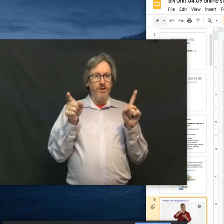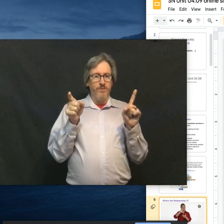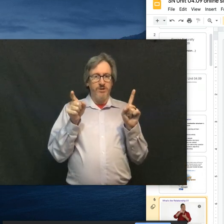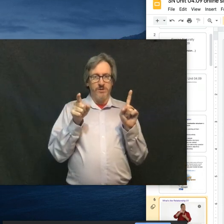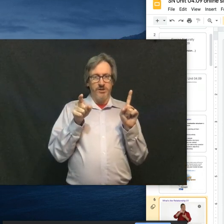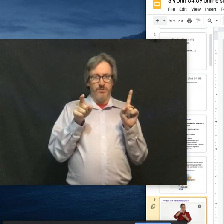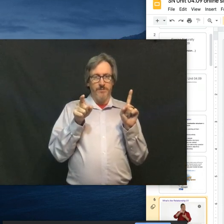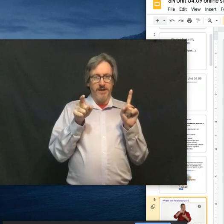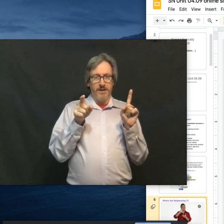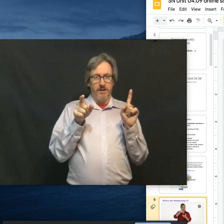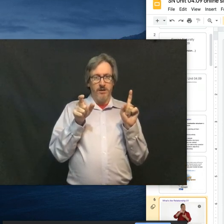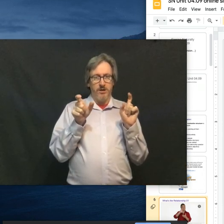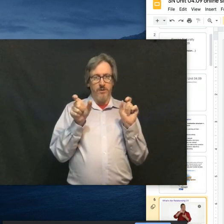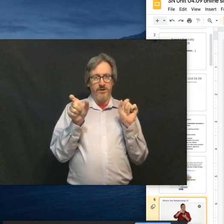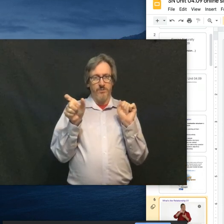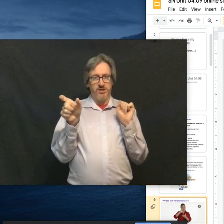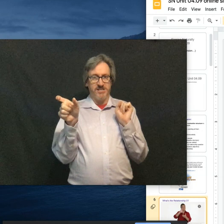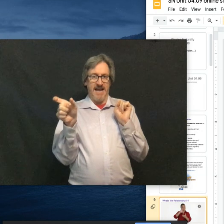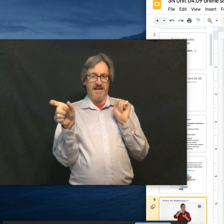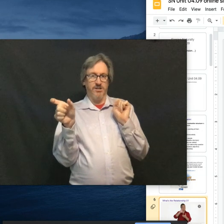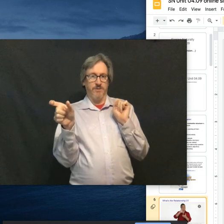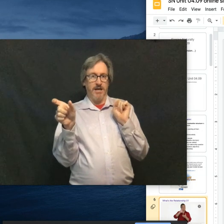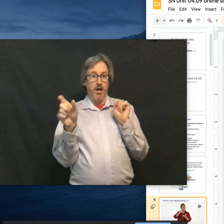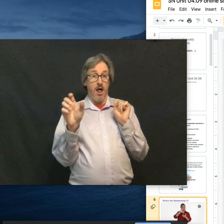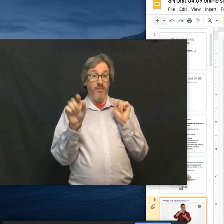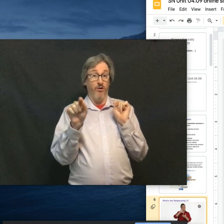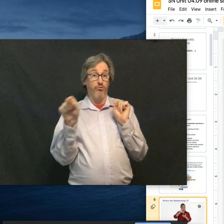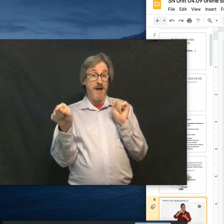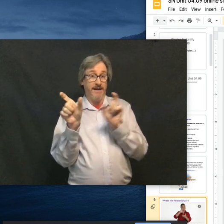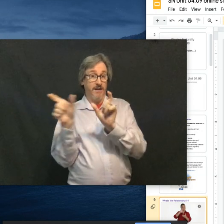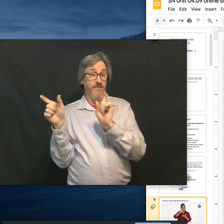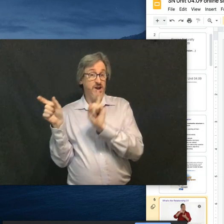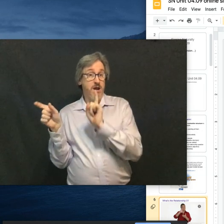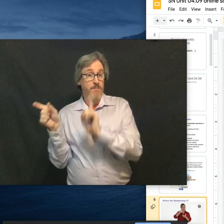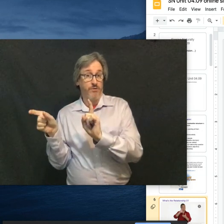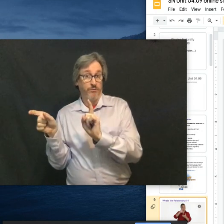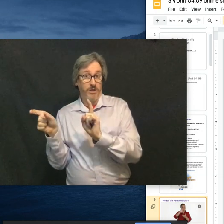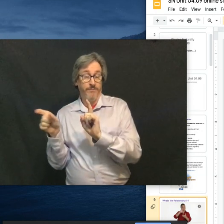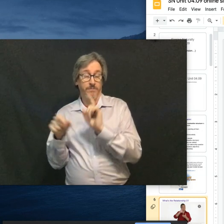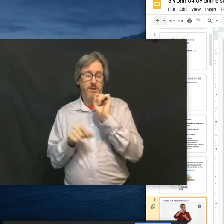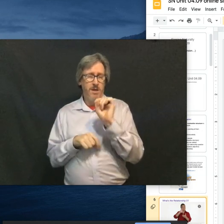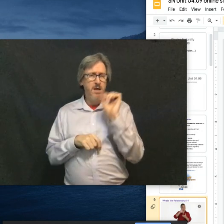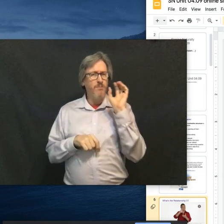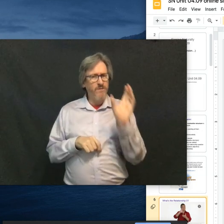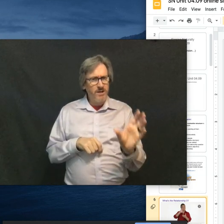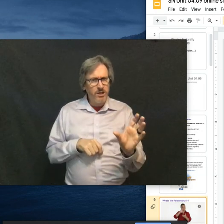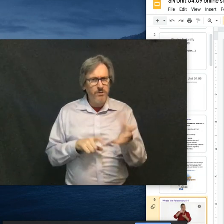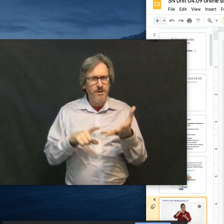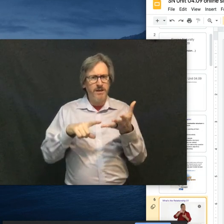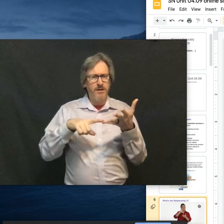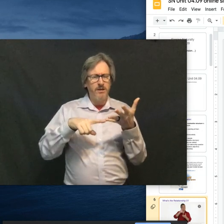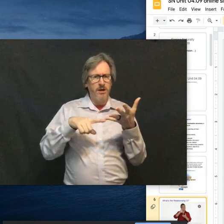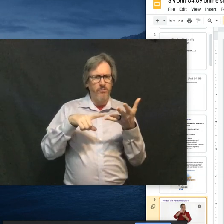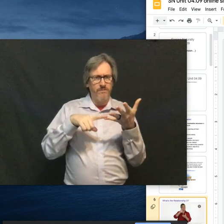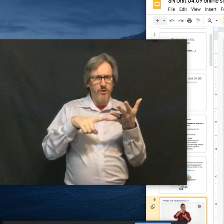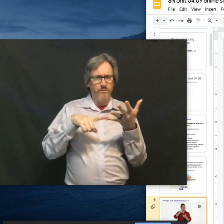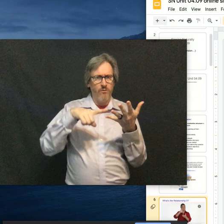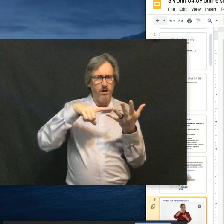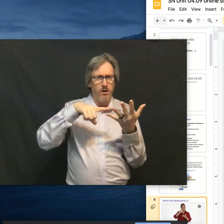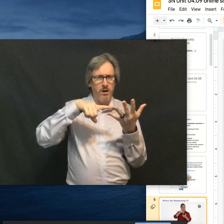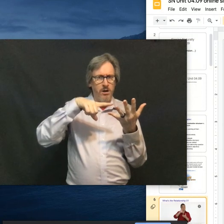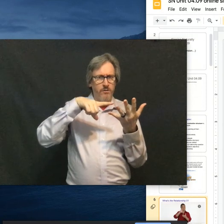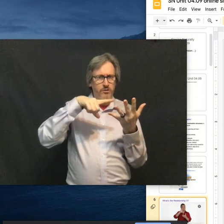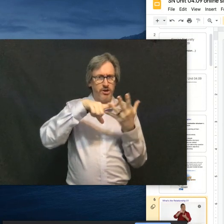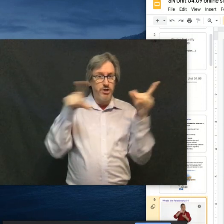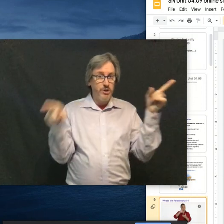normally what you would do is you would be going through and just answering the red, the number 3. We've included a review